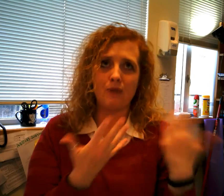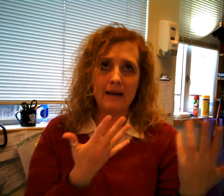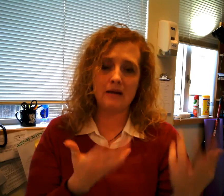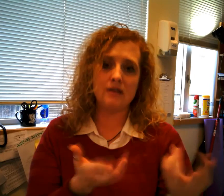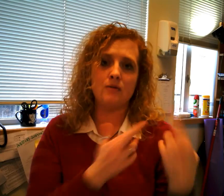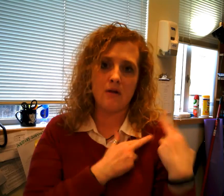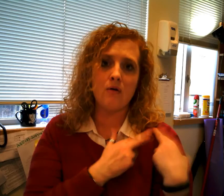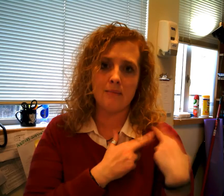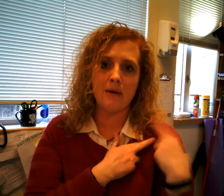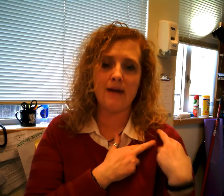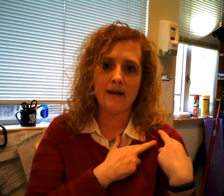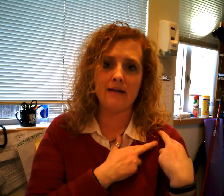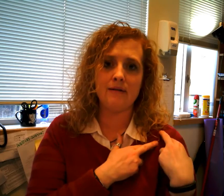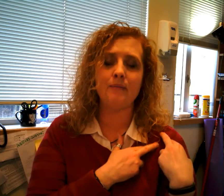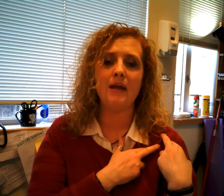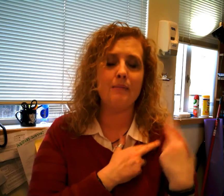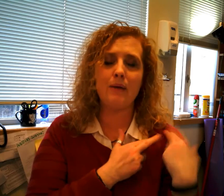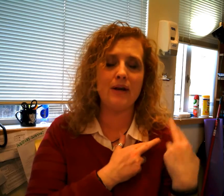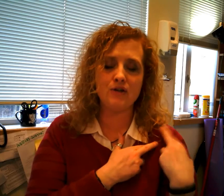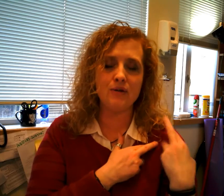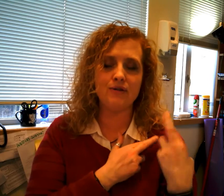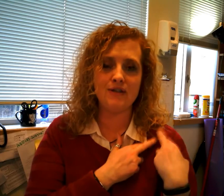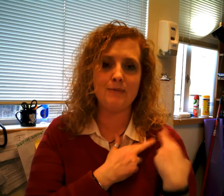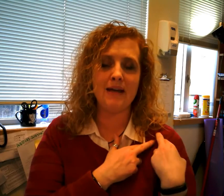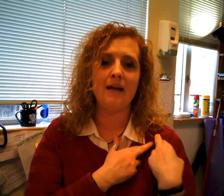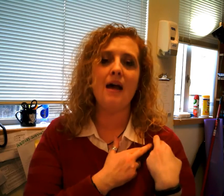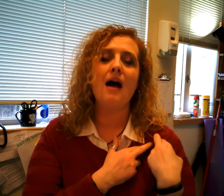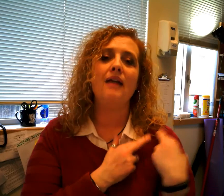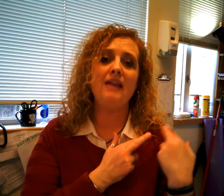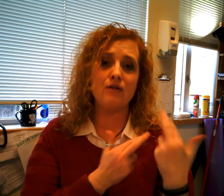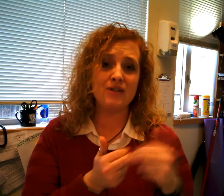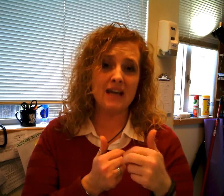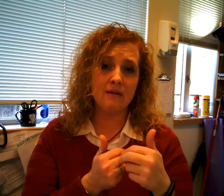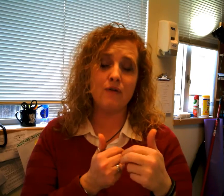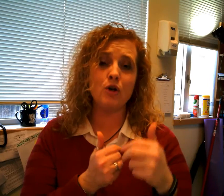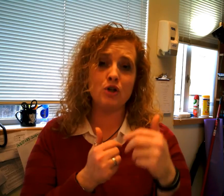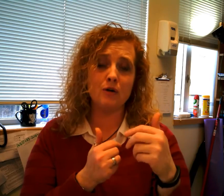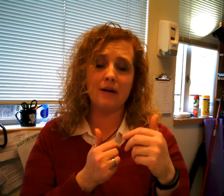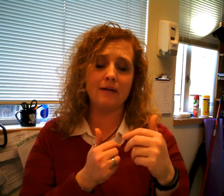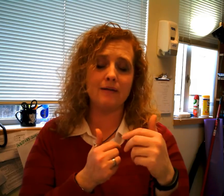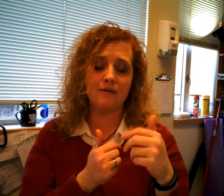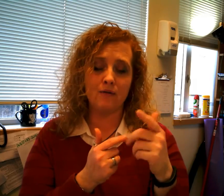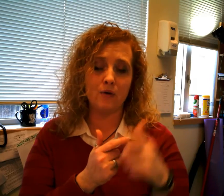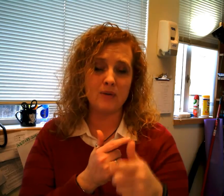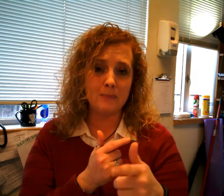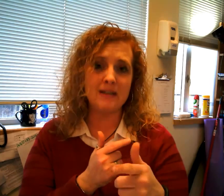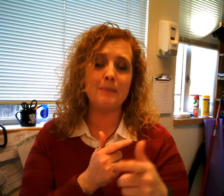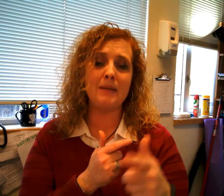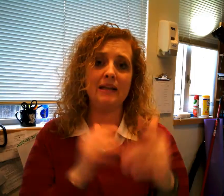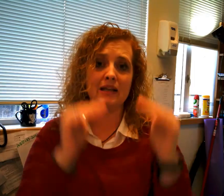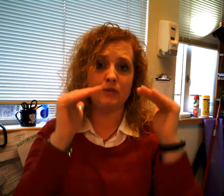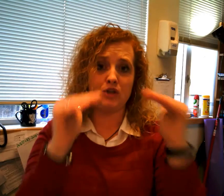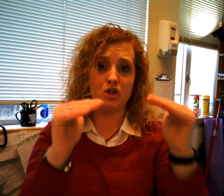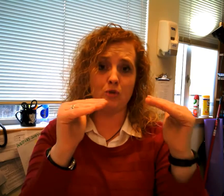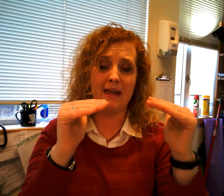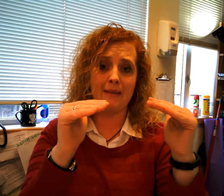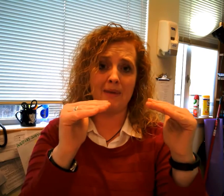right-handed, so I'll go on my right hand, my right shoulder, excuse me. The other sign for responsibility is with 2 bent